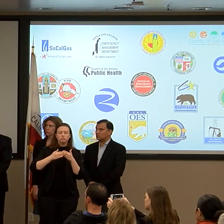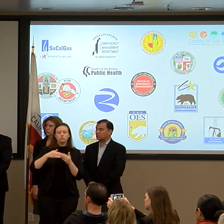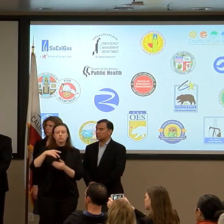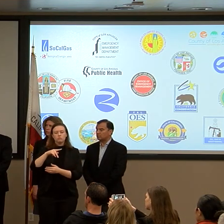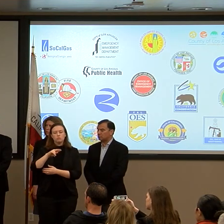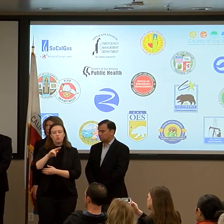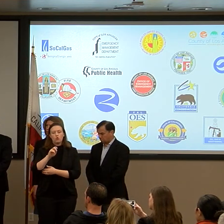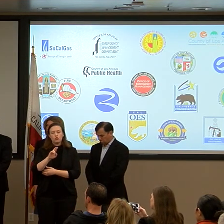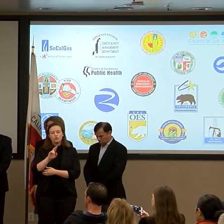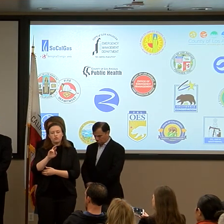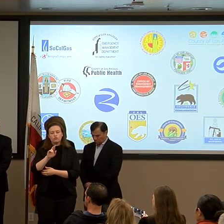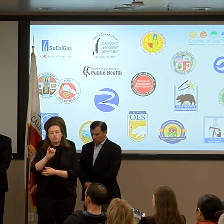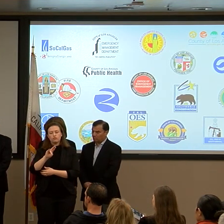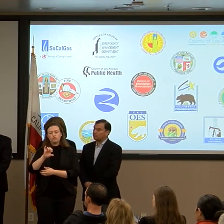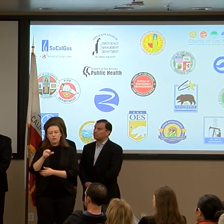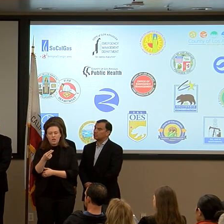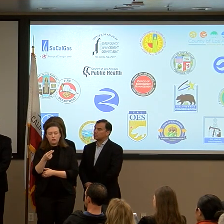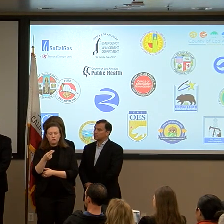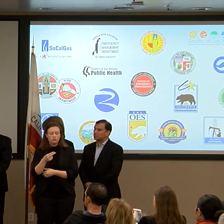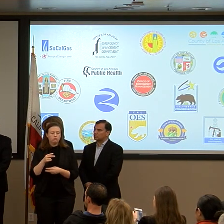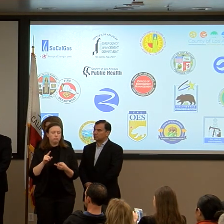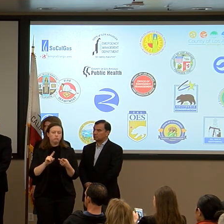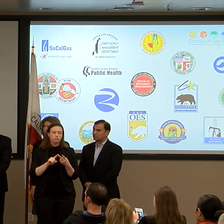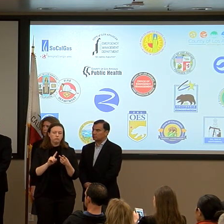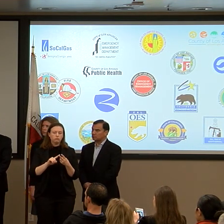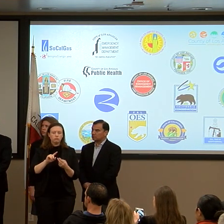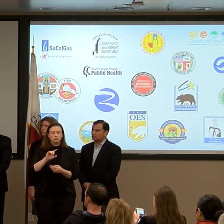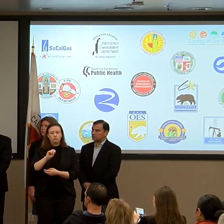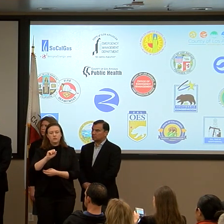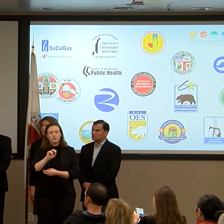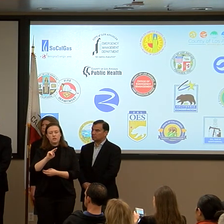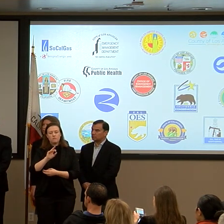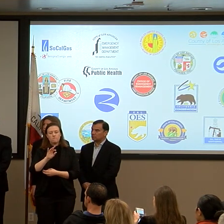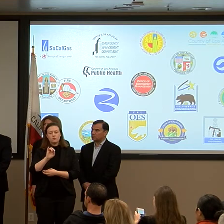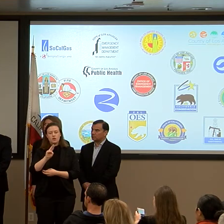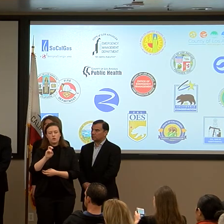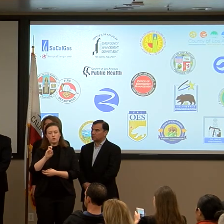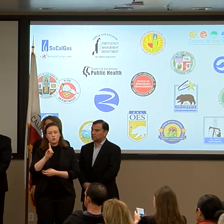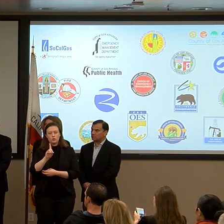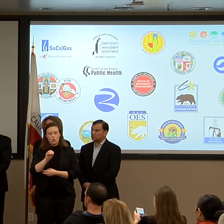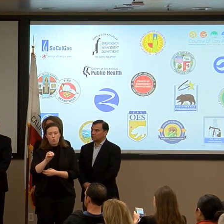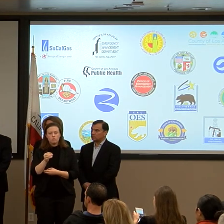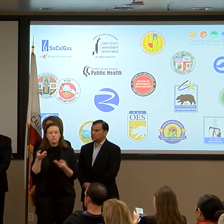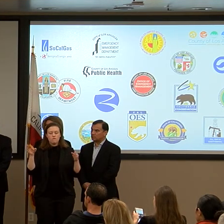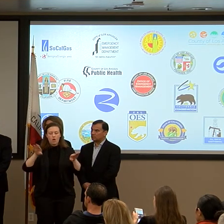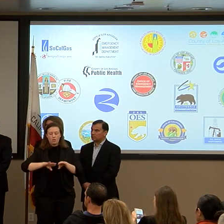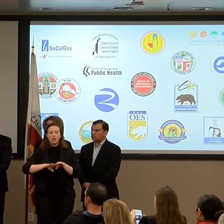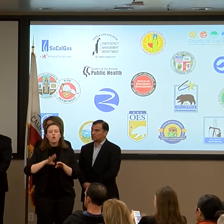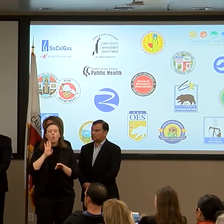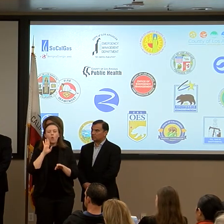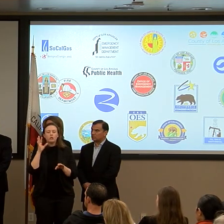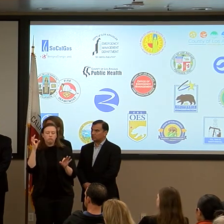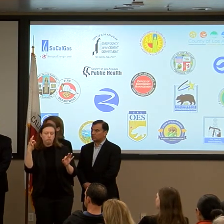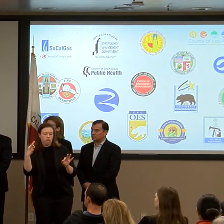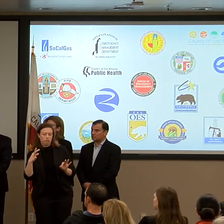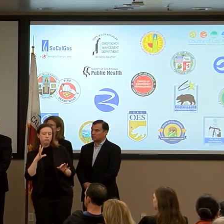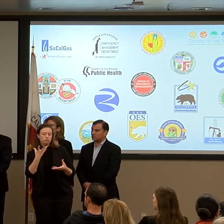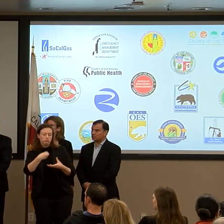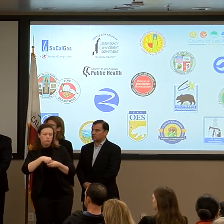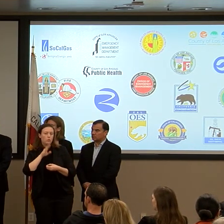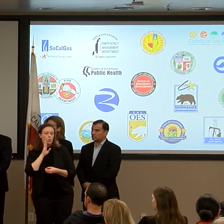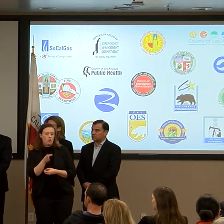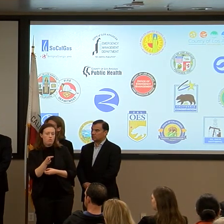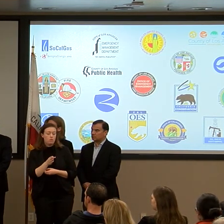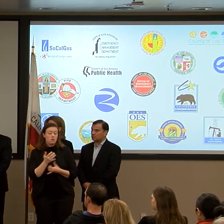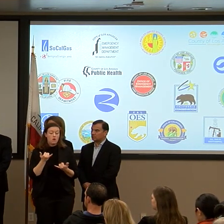and the San Fernando Valley and across the state, will have a say in the final result. Now that the leak is sealed at Aliso Canyon,